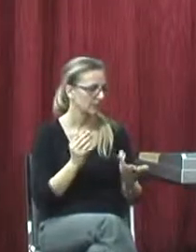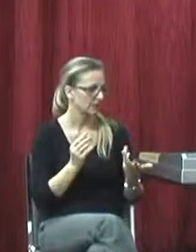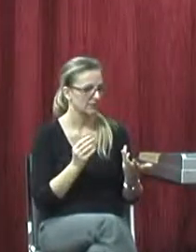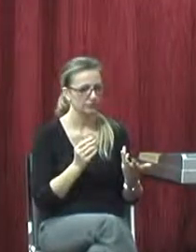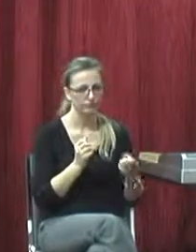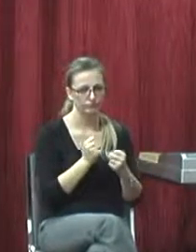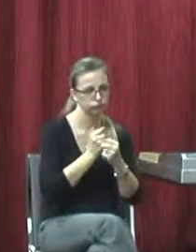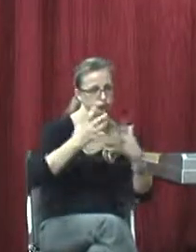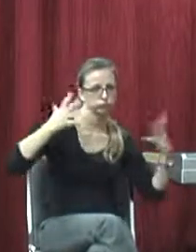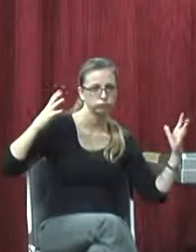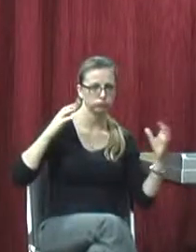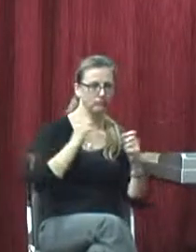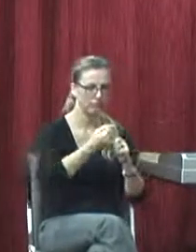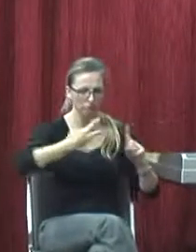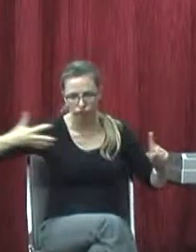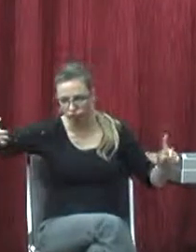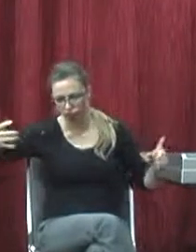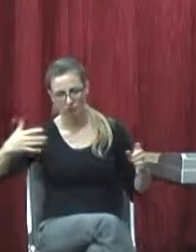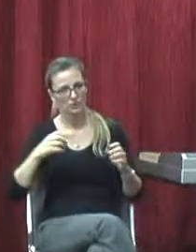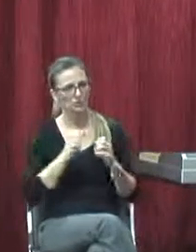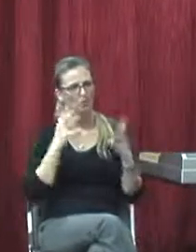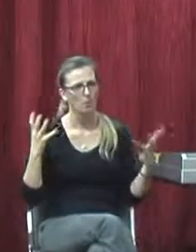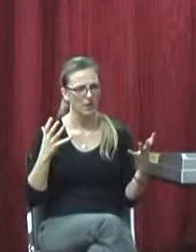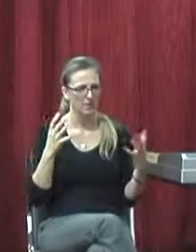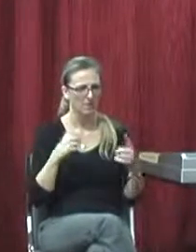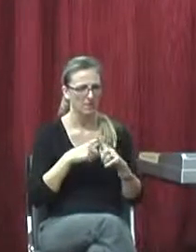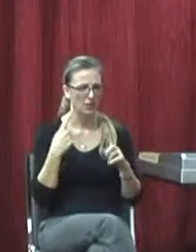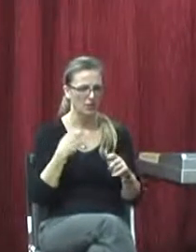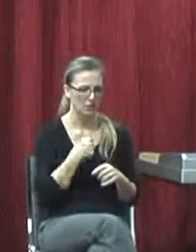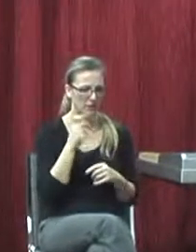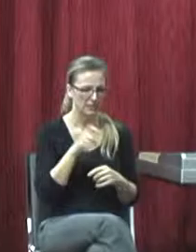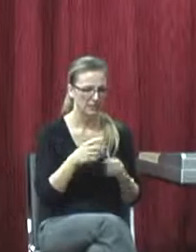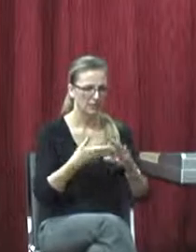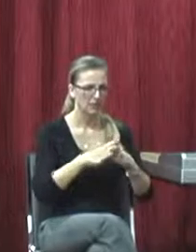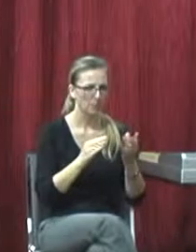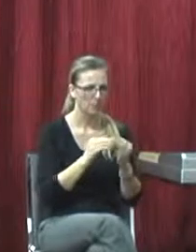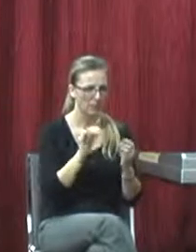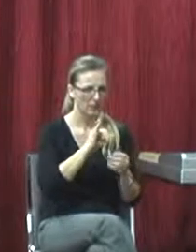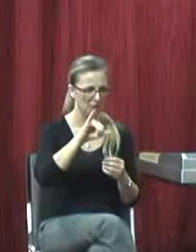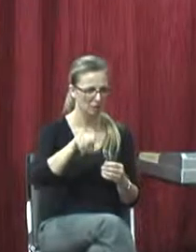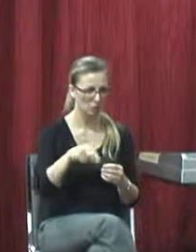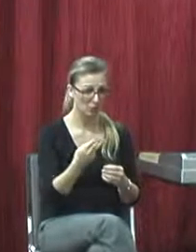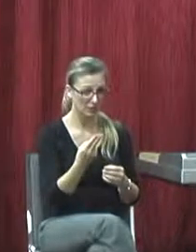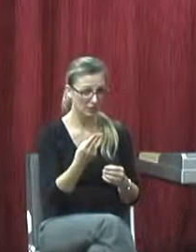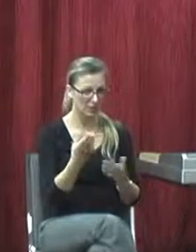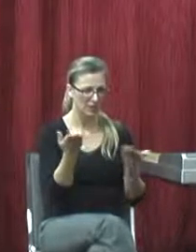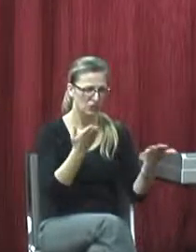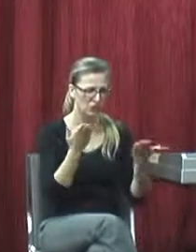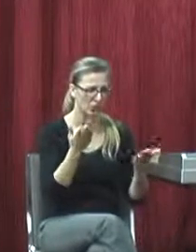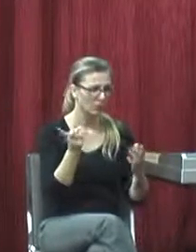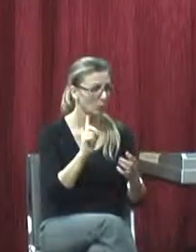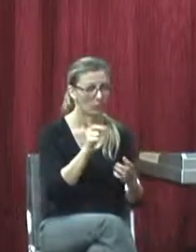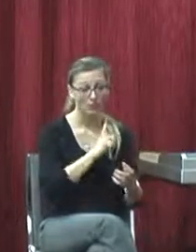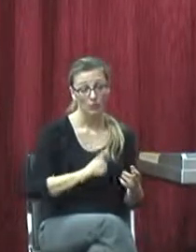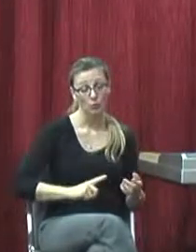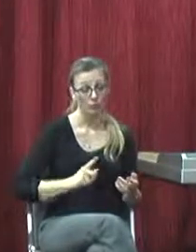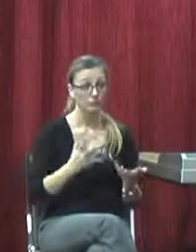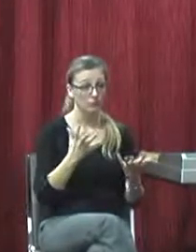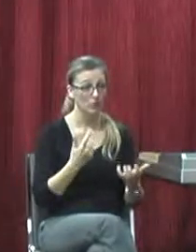would explode. But we all need to be like Joseph and serve wherever the Lord leads us to serve,